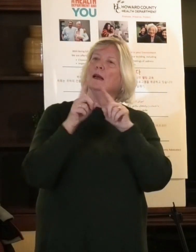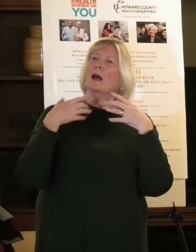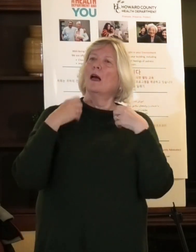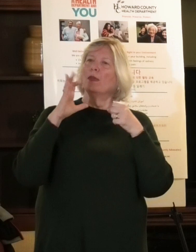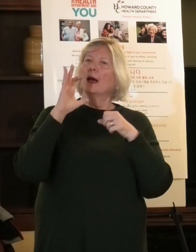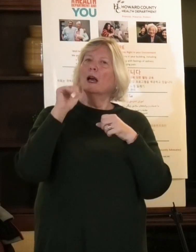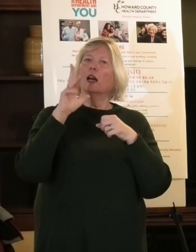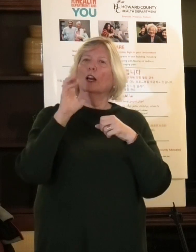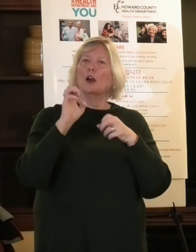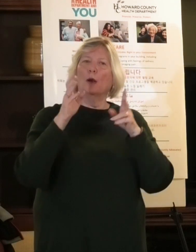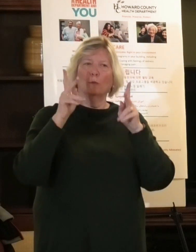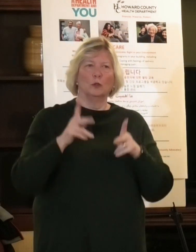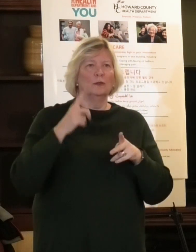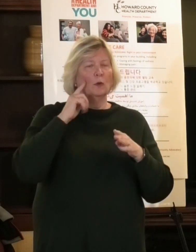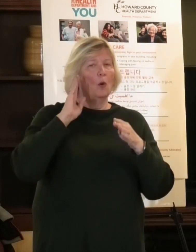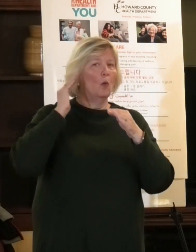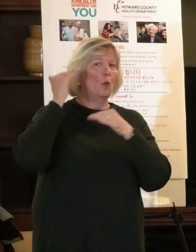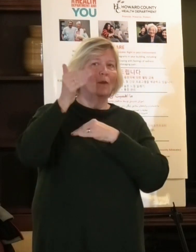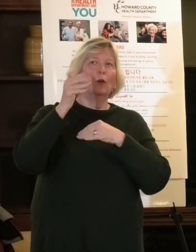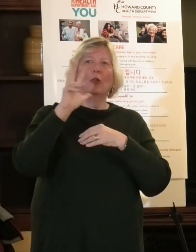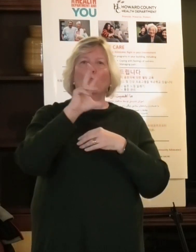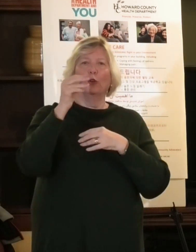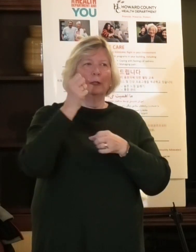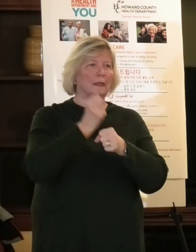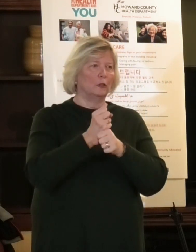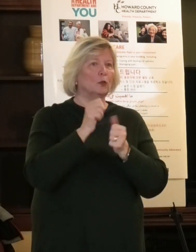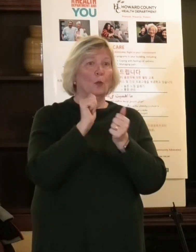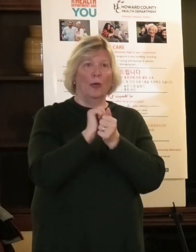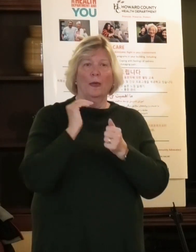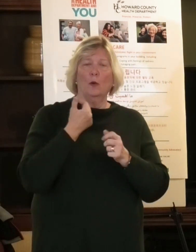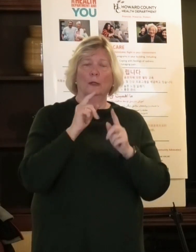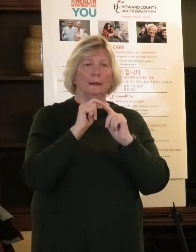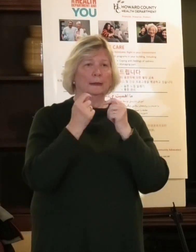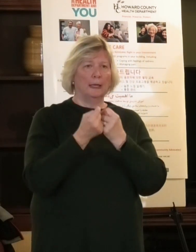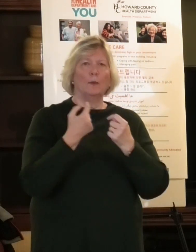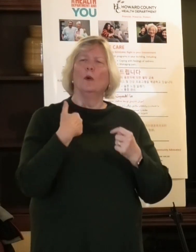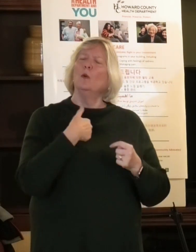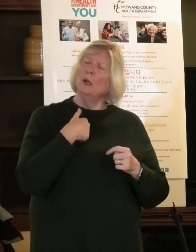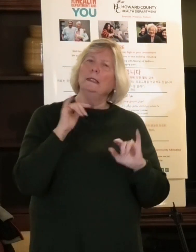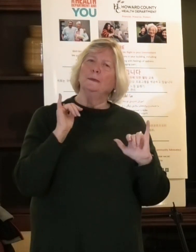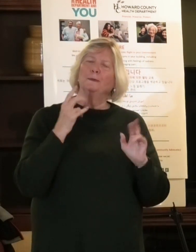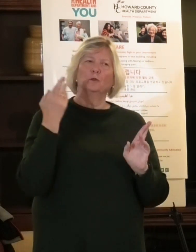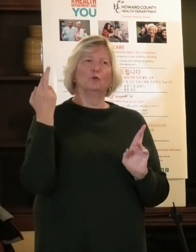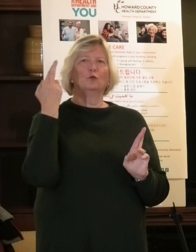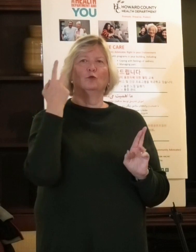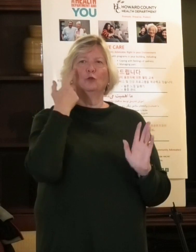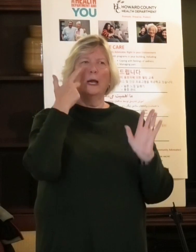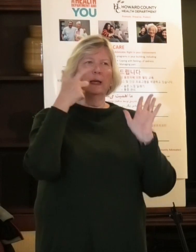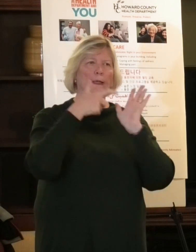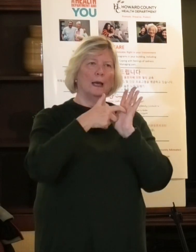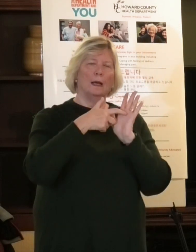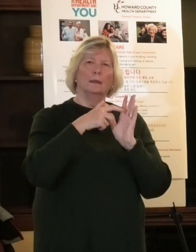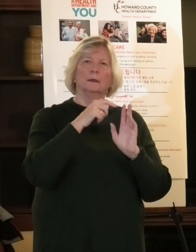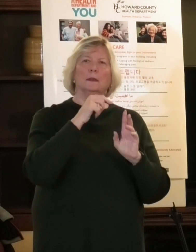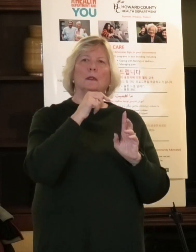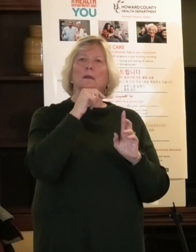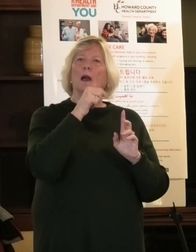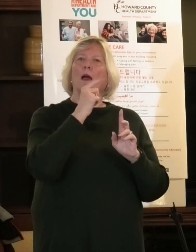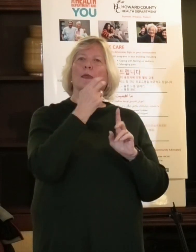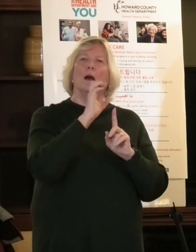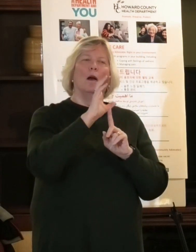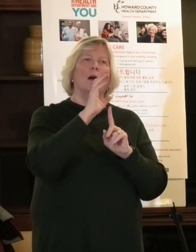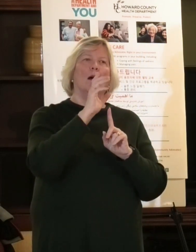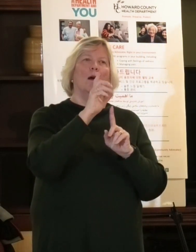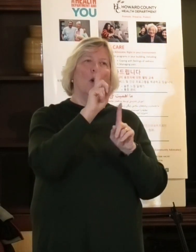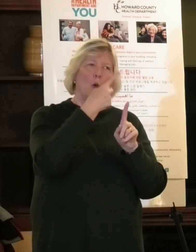healthcare practitioner for over 30 years, along with our team, we recognize not just the cultural understanding that